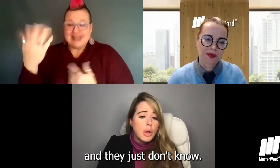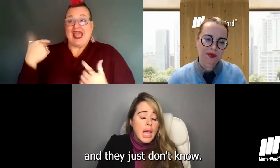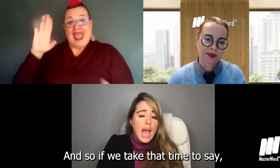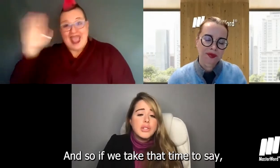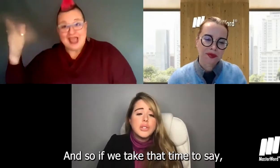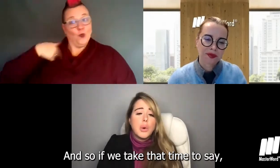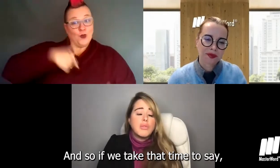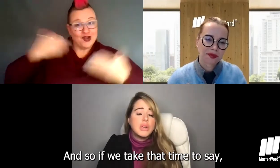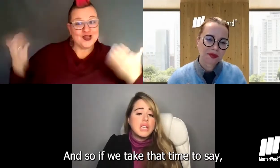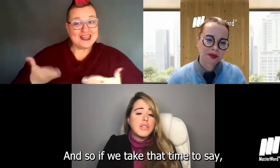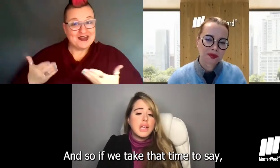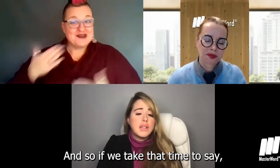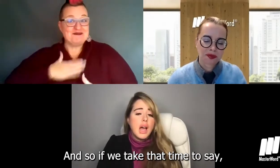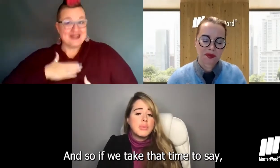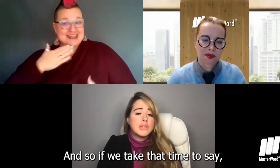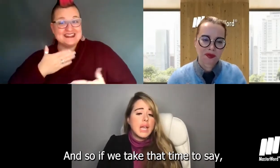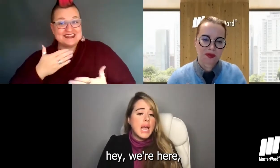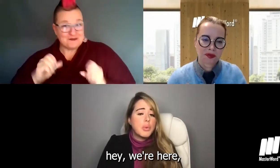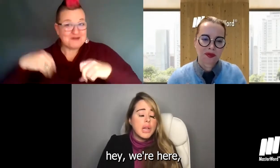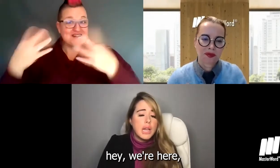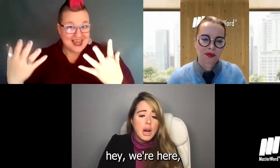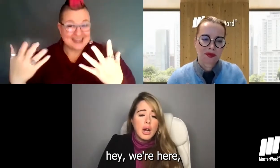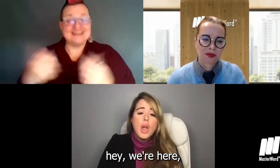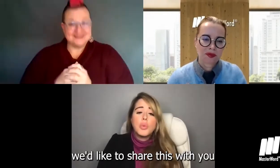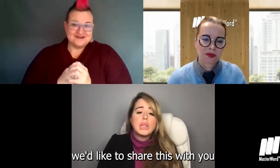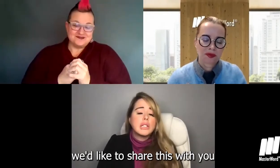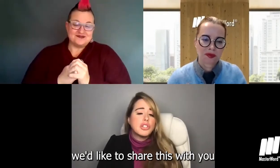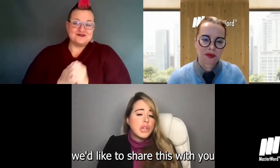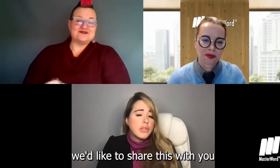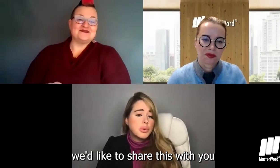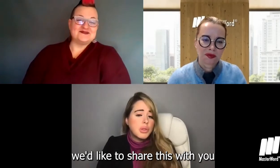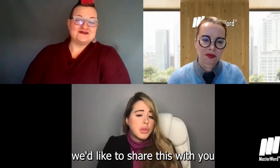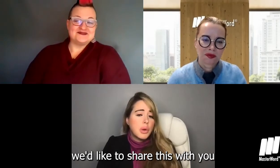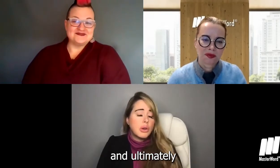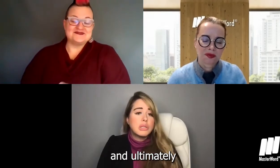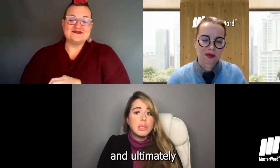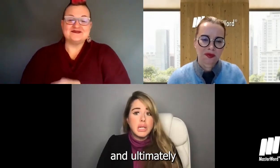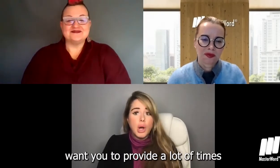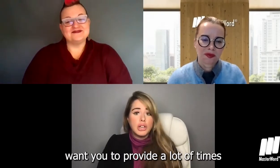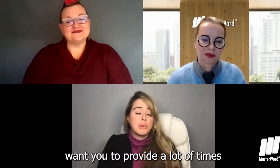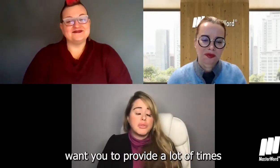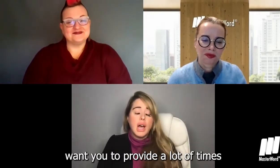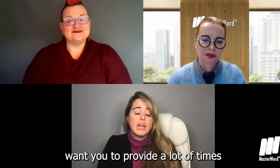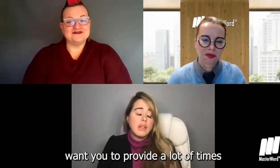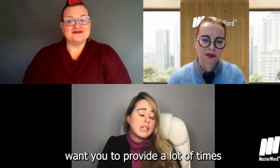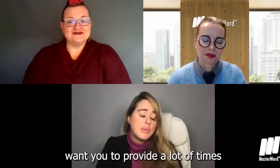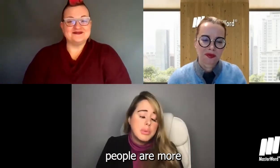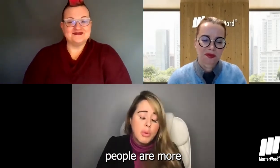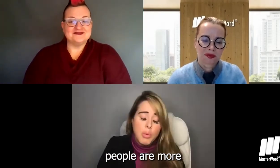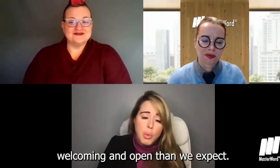And so if we take that time to say, hey, we're here, we'd like to share this with you and ultimately want you to provide a lot of times people are more